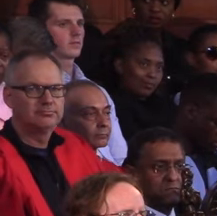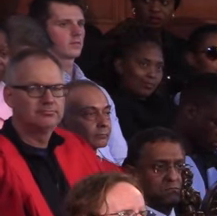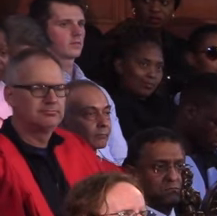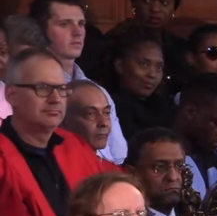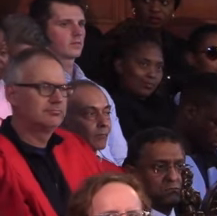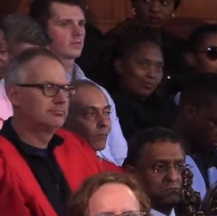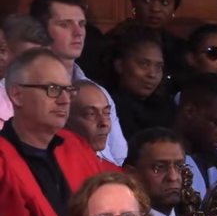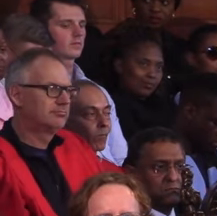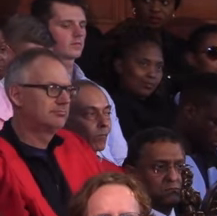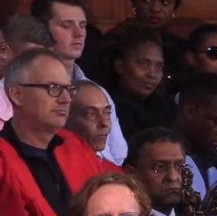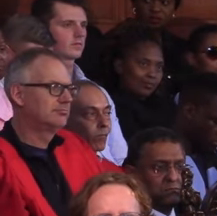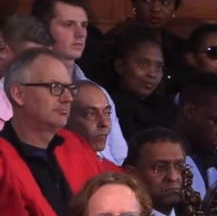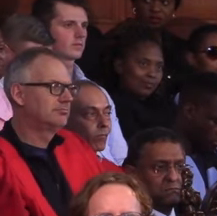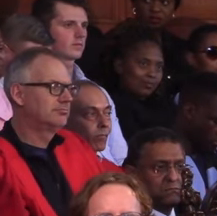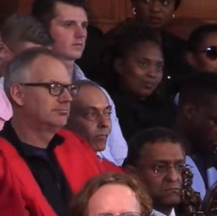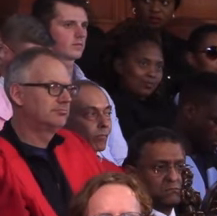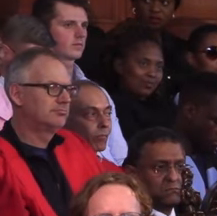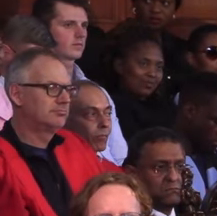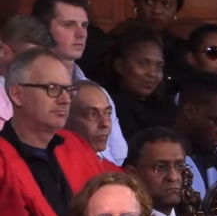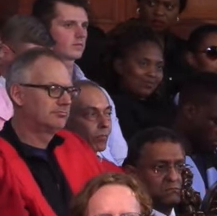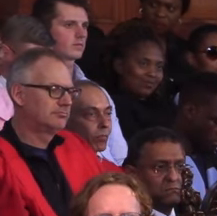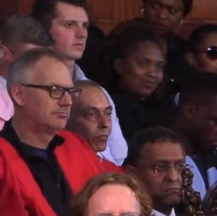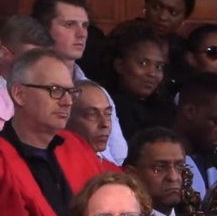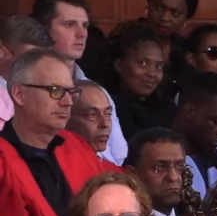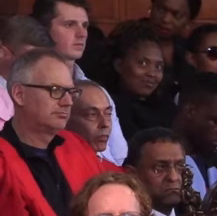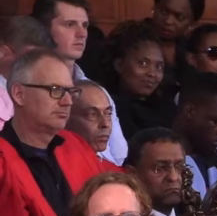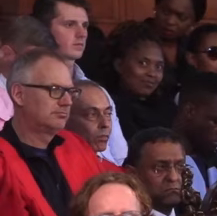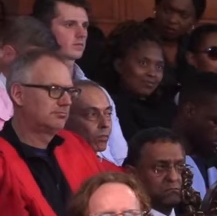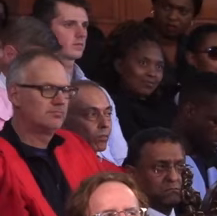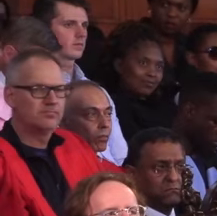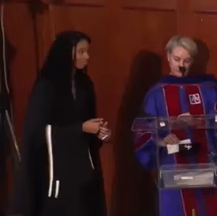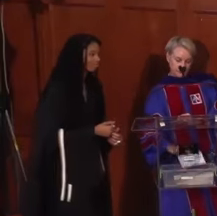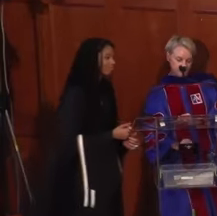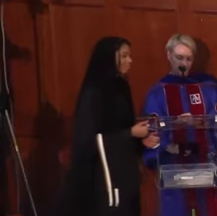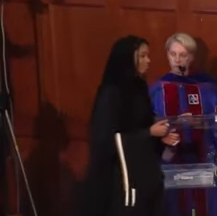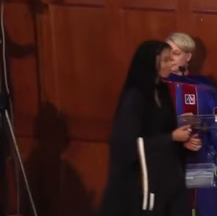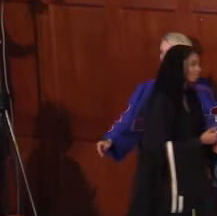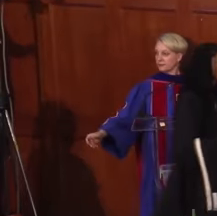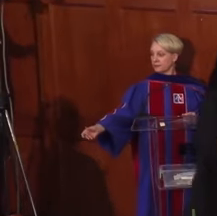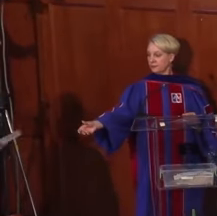For the degree of Master of Laws in Dispute Resolution, Tatu Anea Kokong.